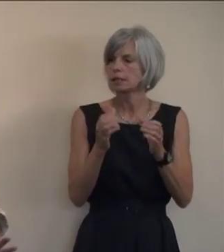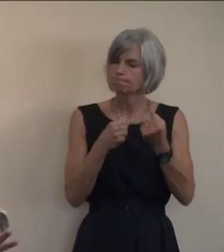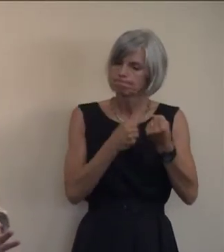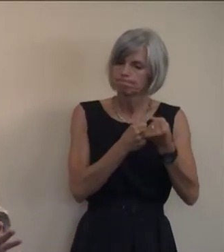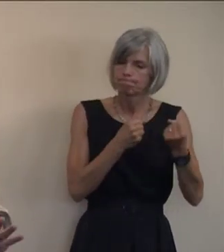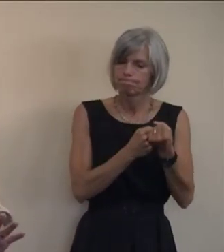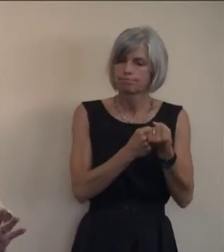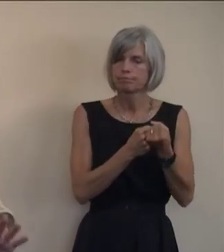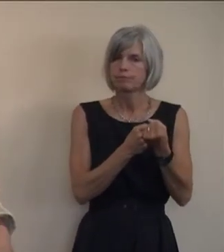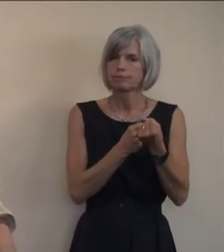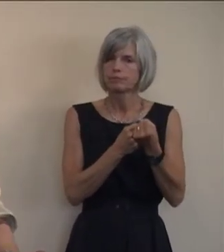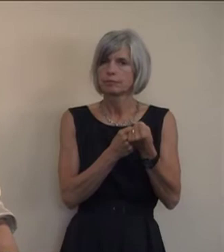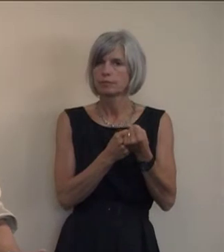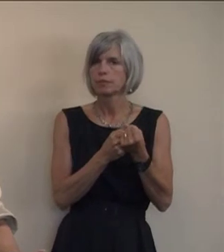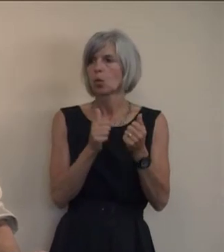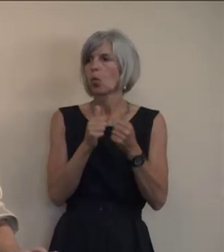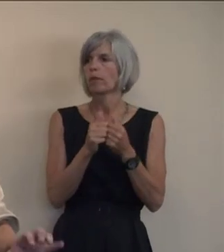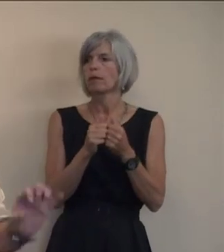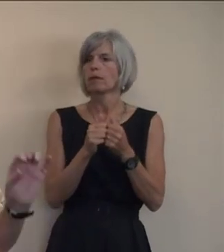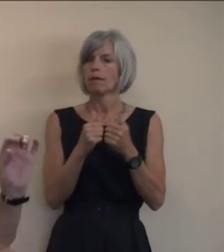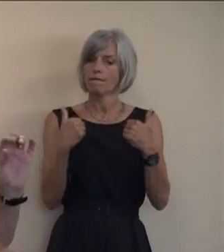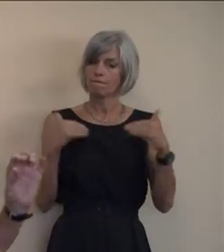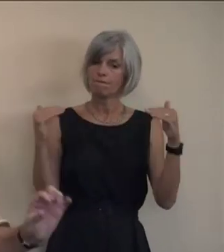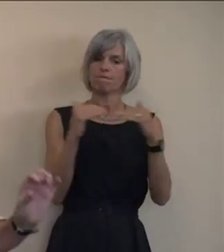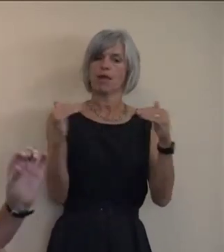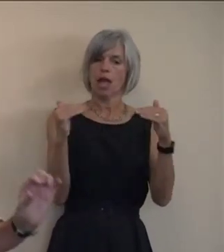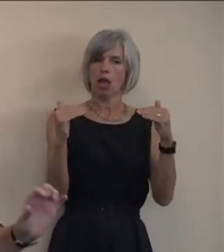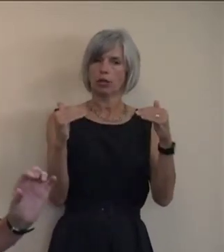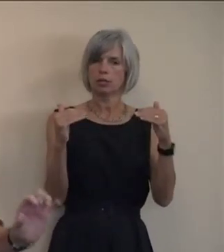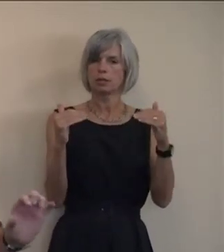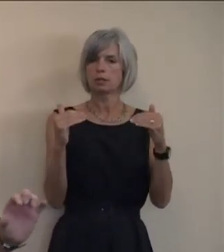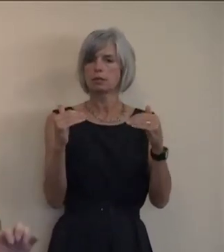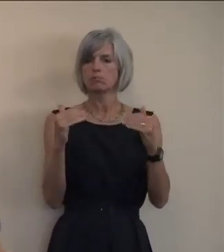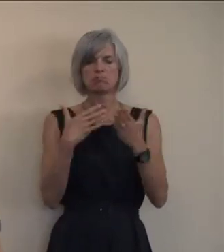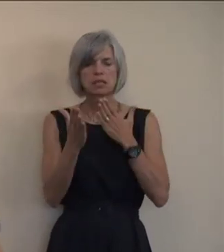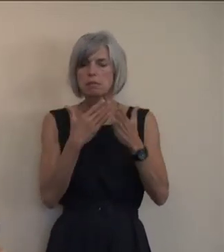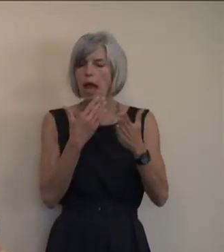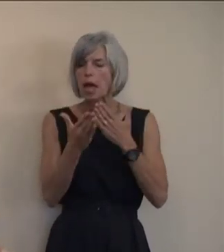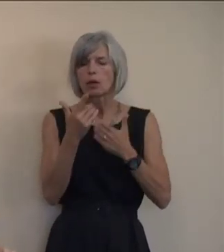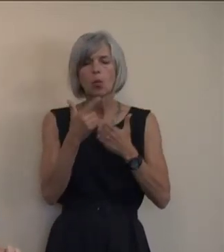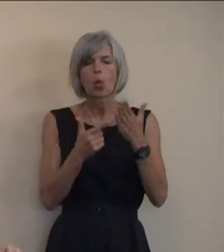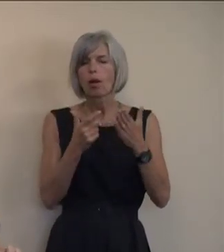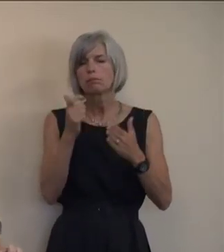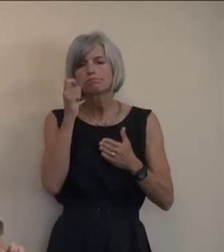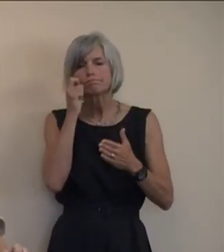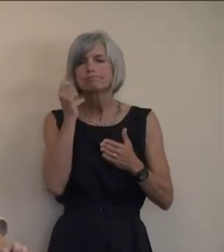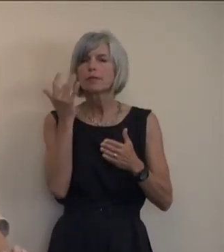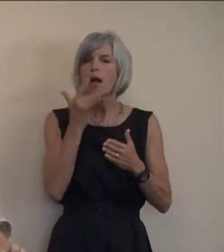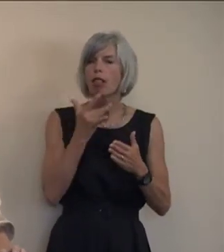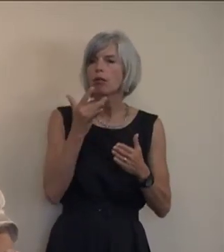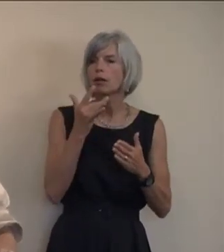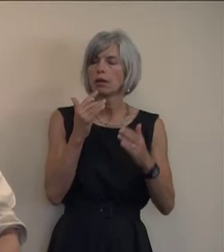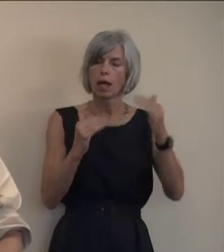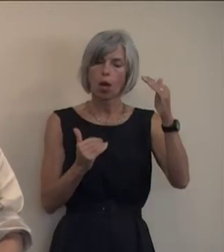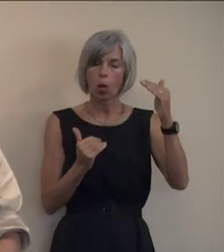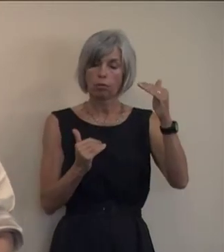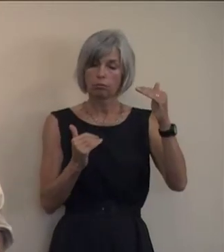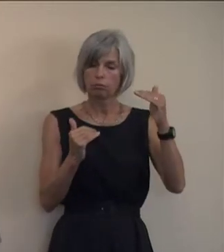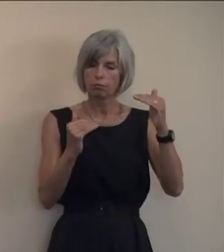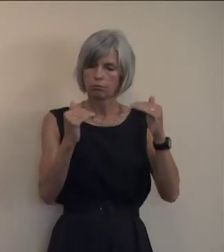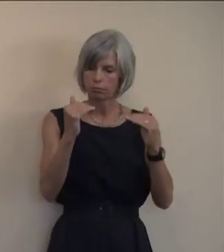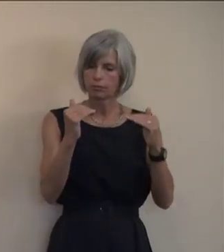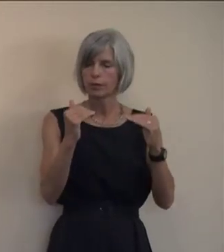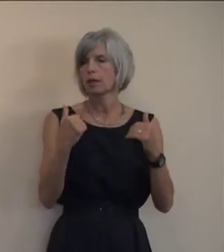around racial justice, specifically in closing the racial wealth gap. I work with